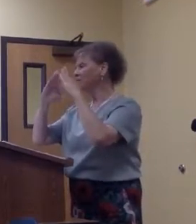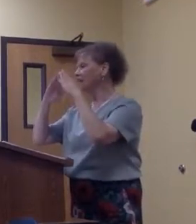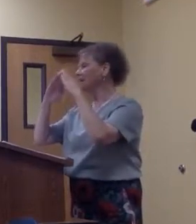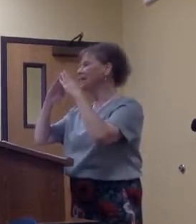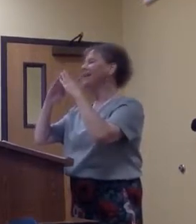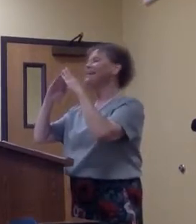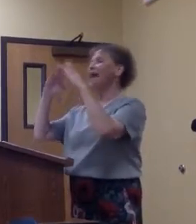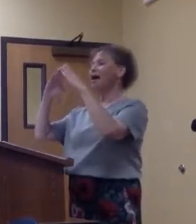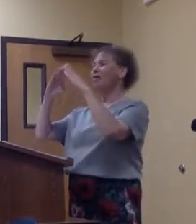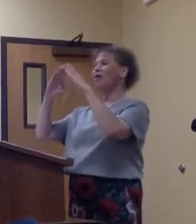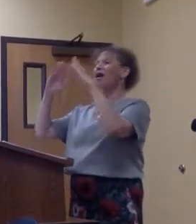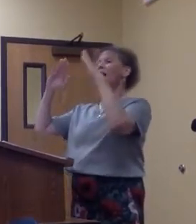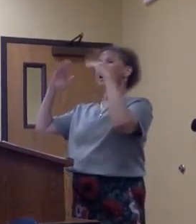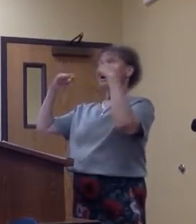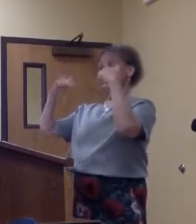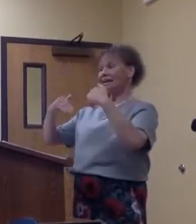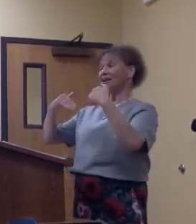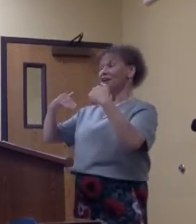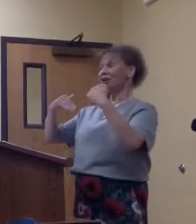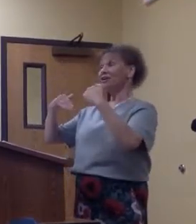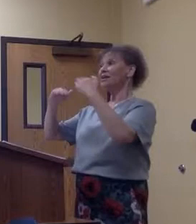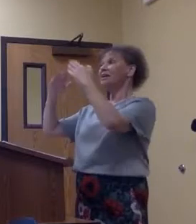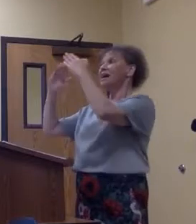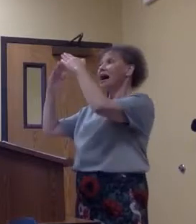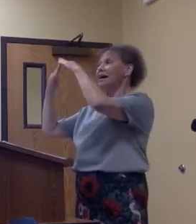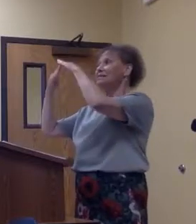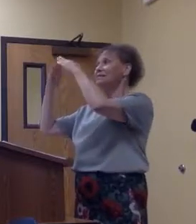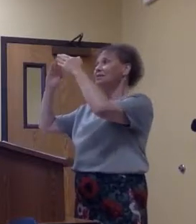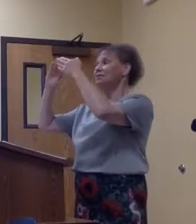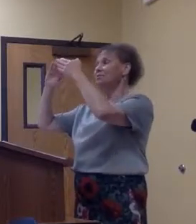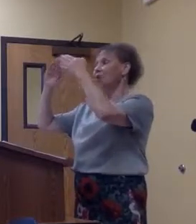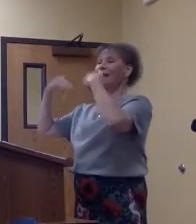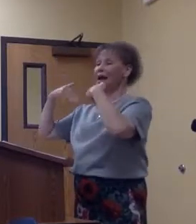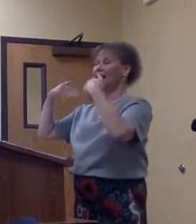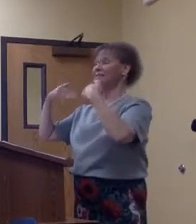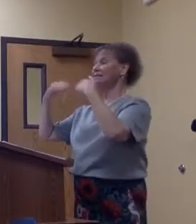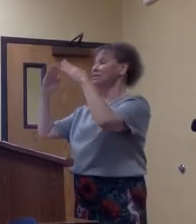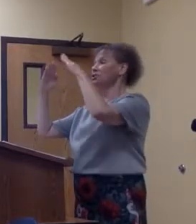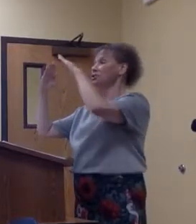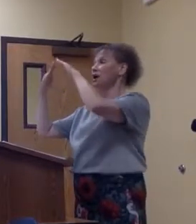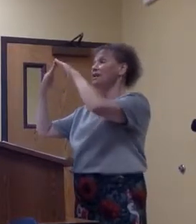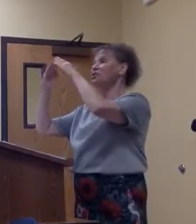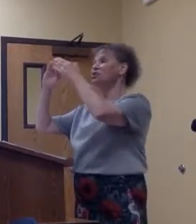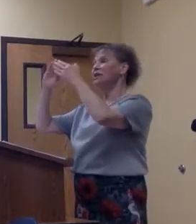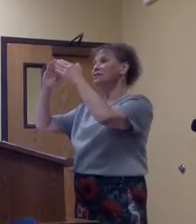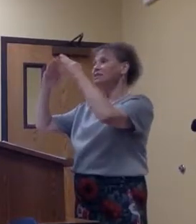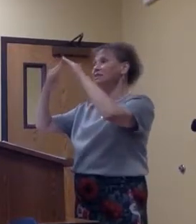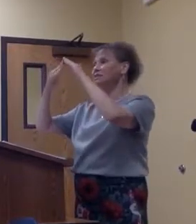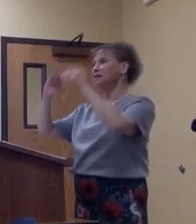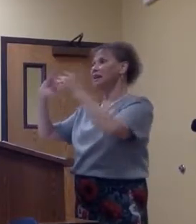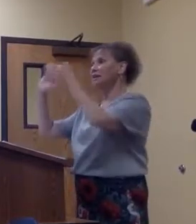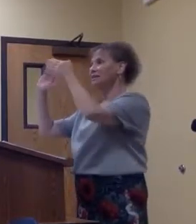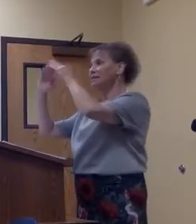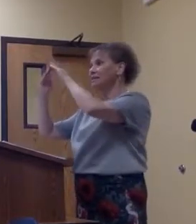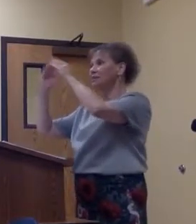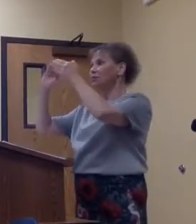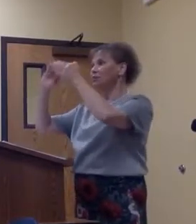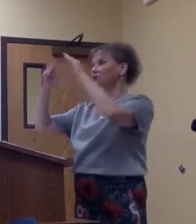right? Now, here, I see more, and I tend to do a twist, right? Rooftop,